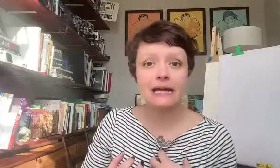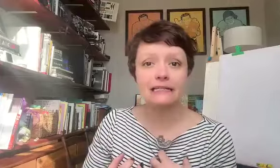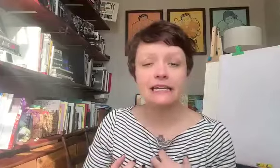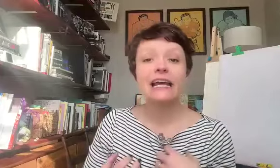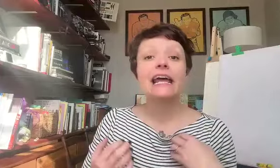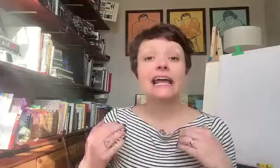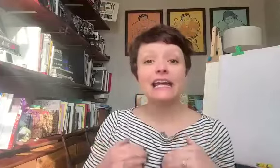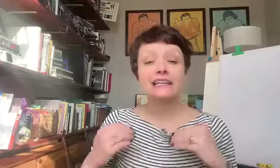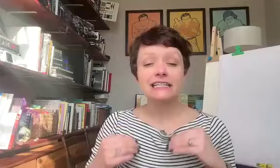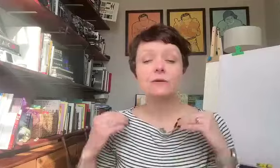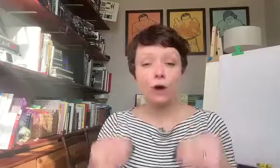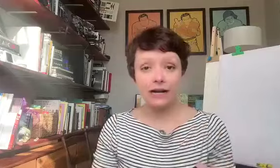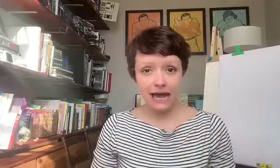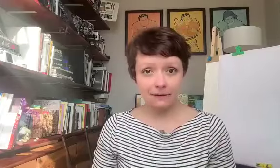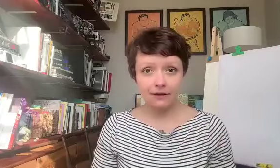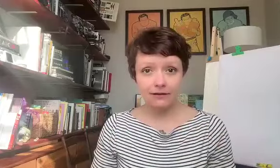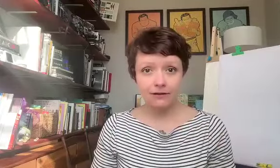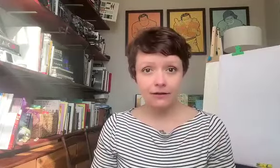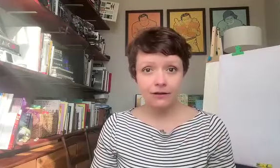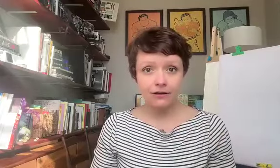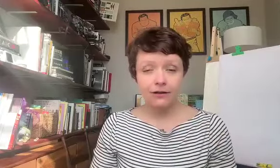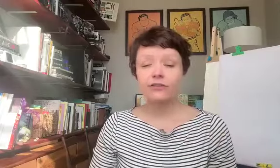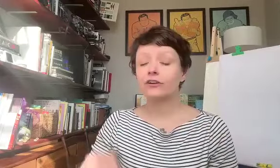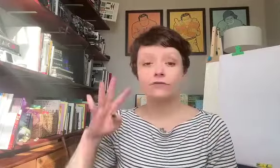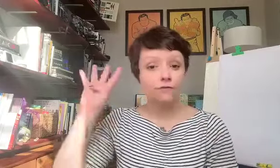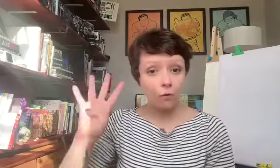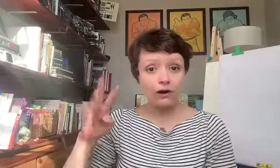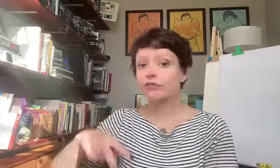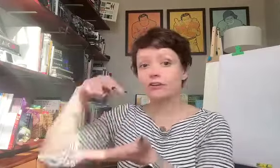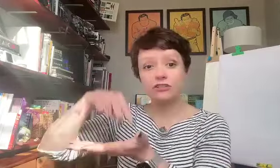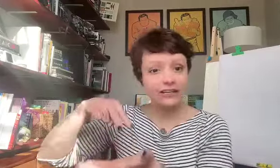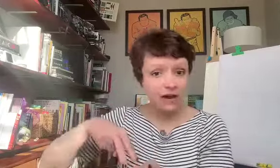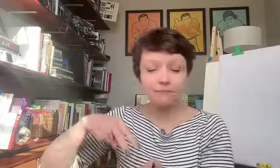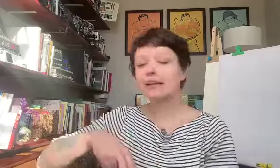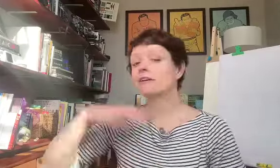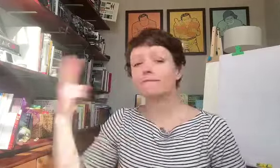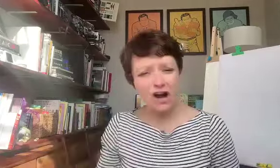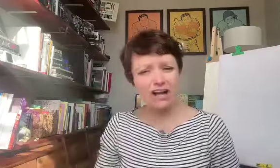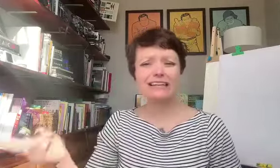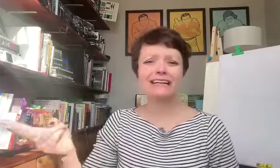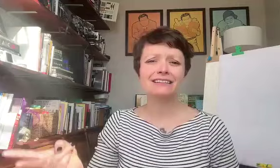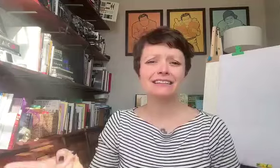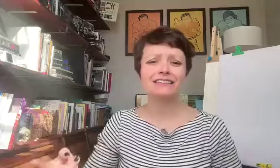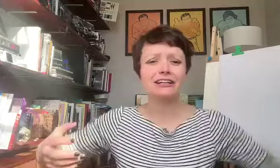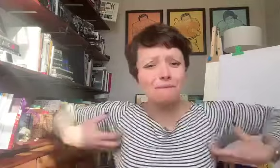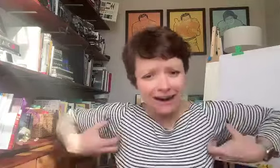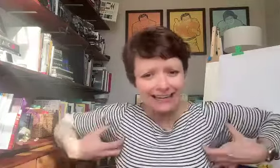participant in this rug time. They're forth, they're jumping, they're falling, they're monkeys,